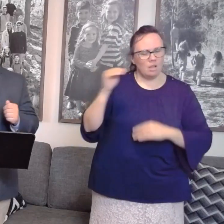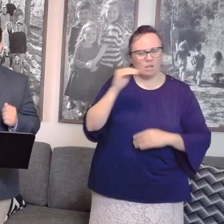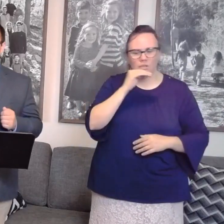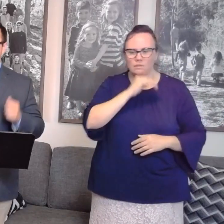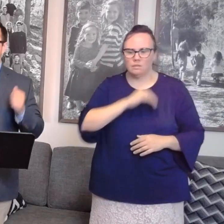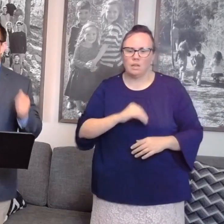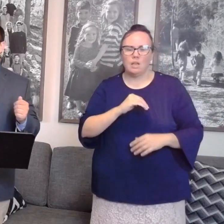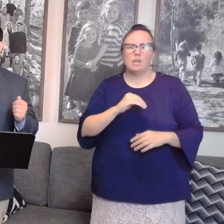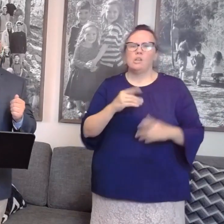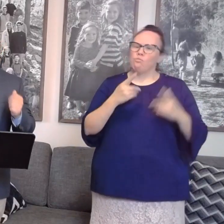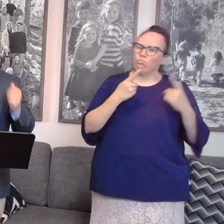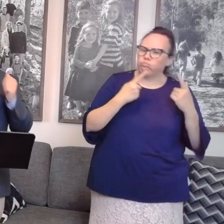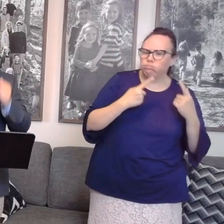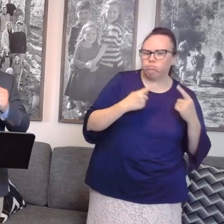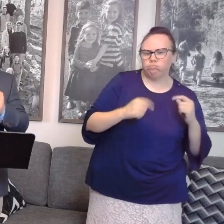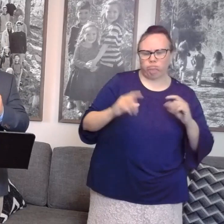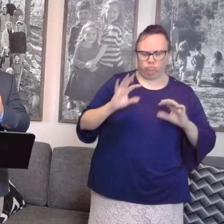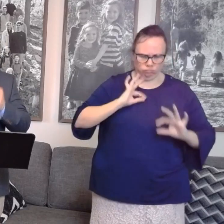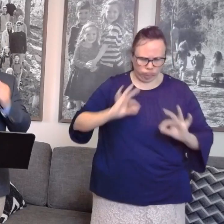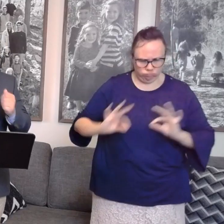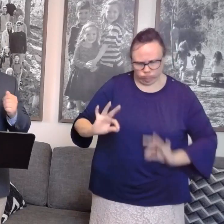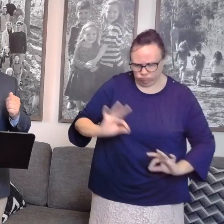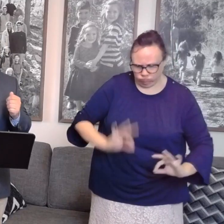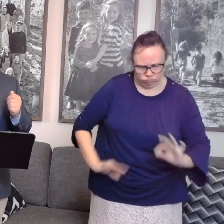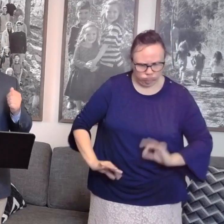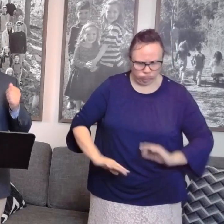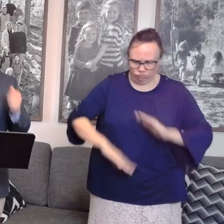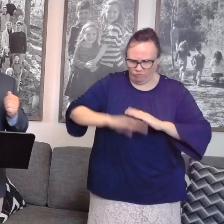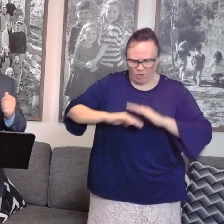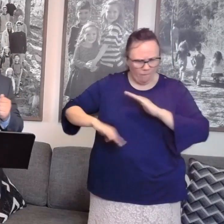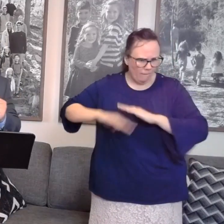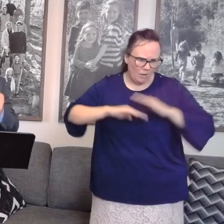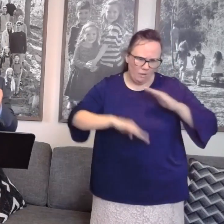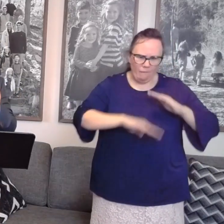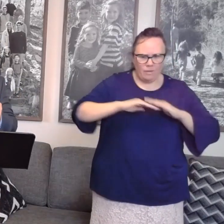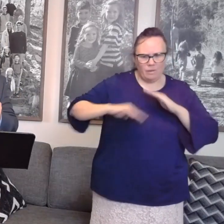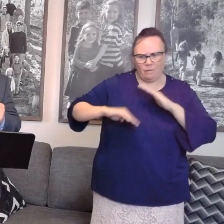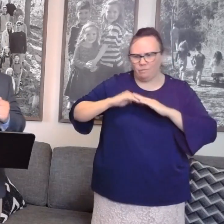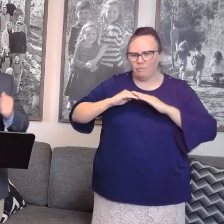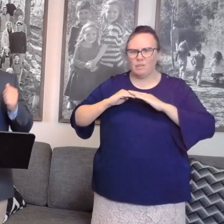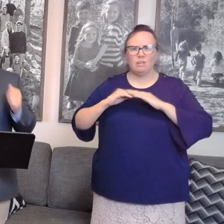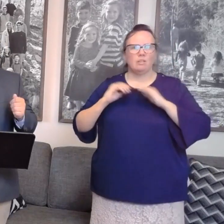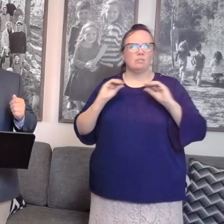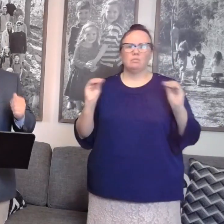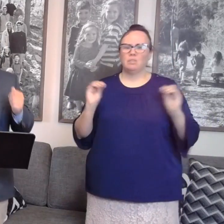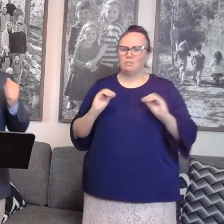oh, if you're trying to feel the same old holes inside,